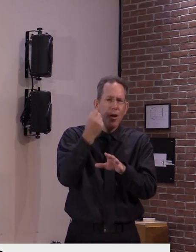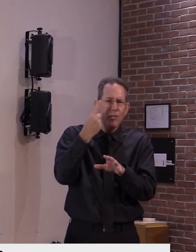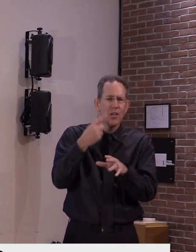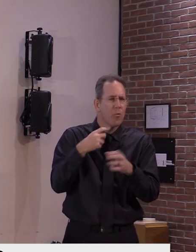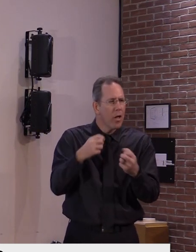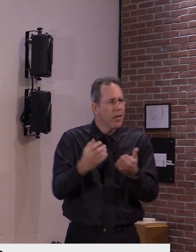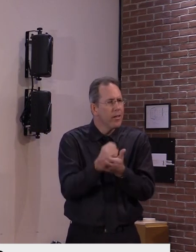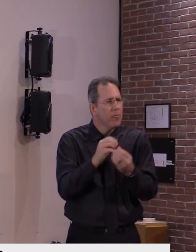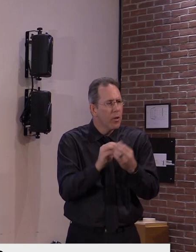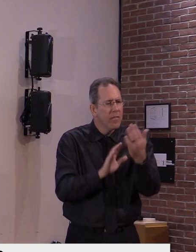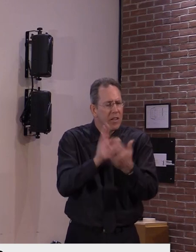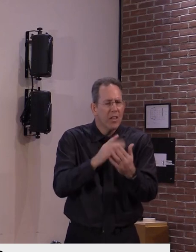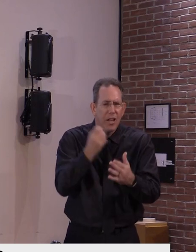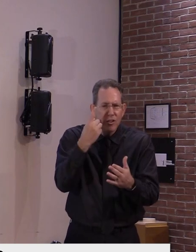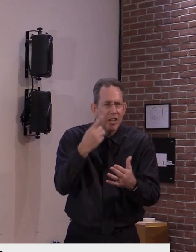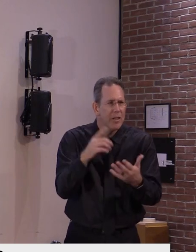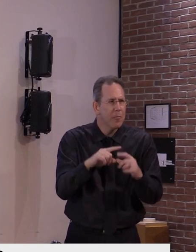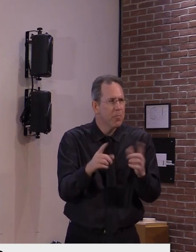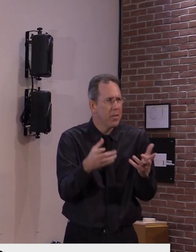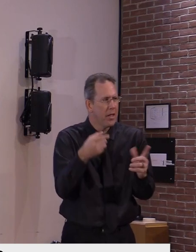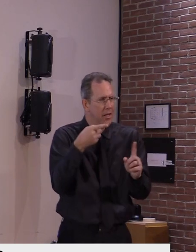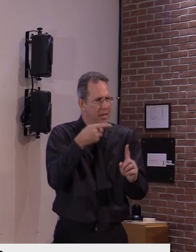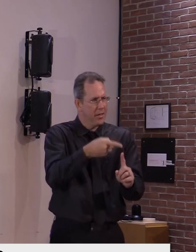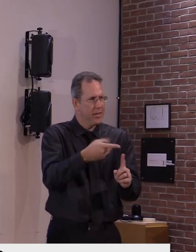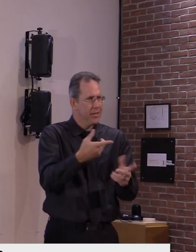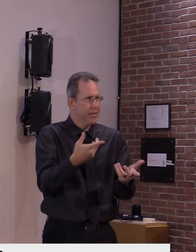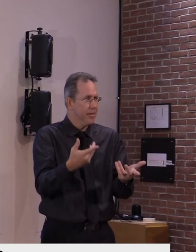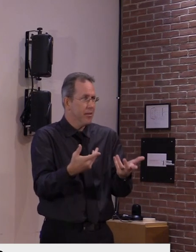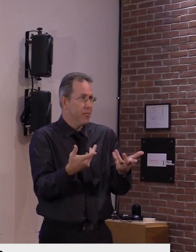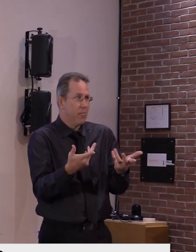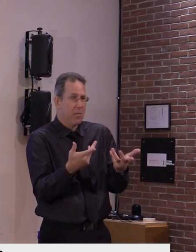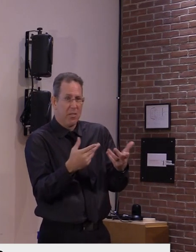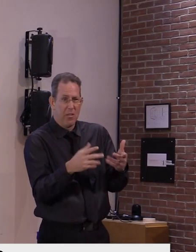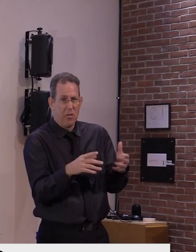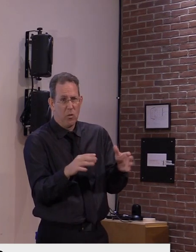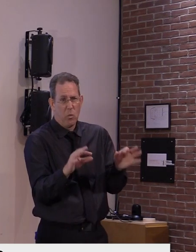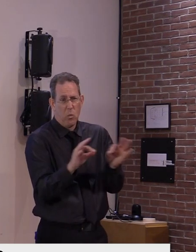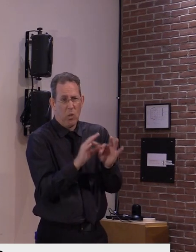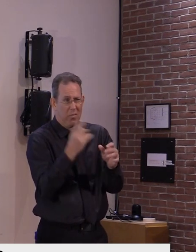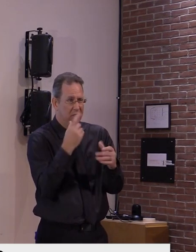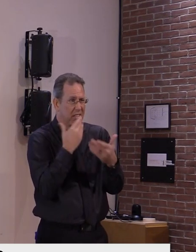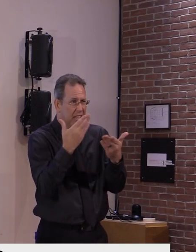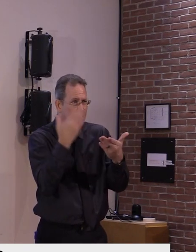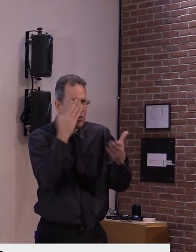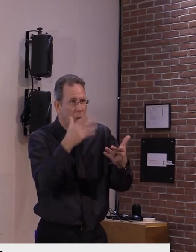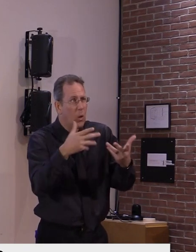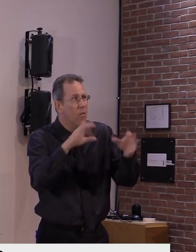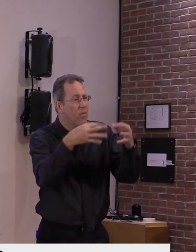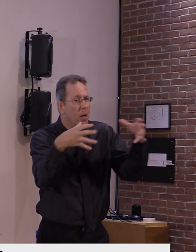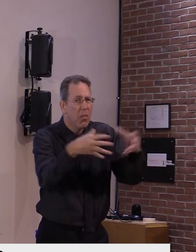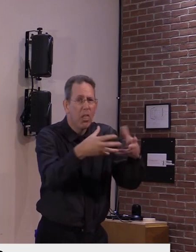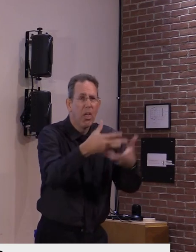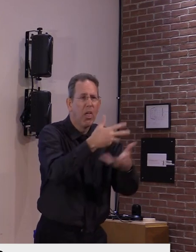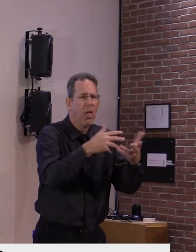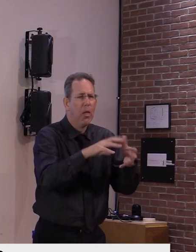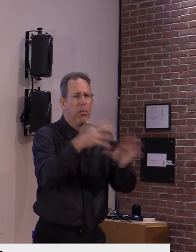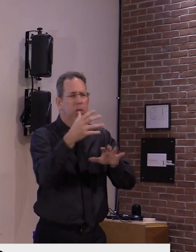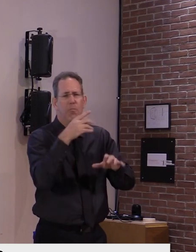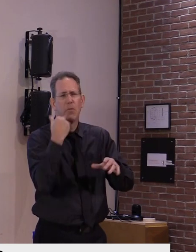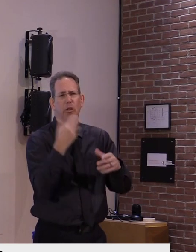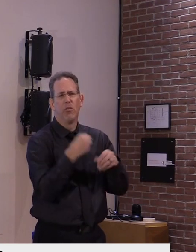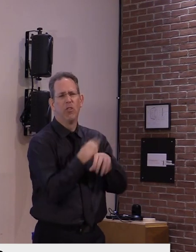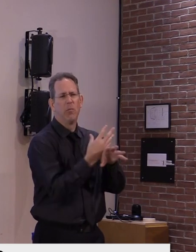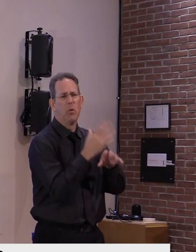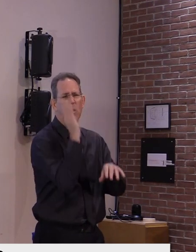that, but I just wonder if you can take me through that. Yeah, sure. From our perspective, our teams with the